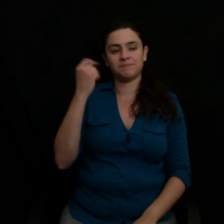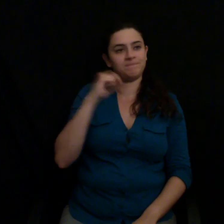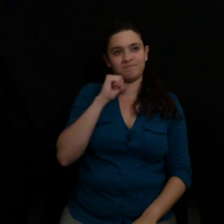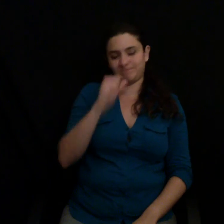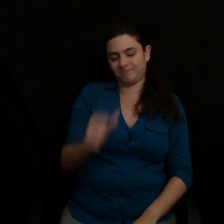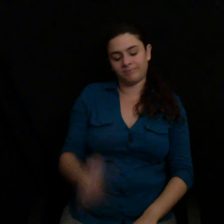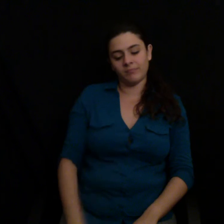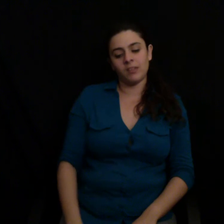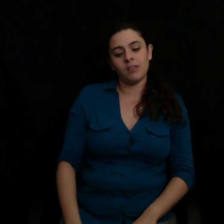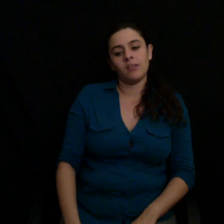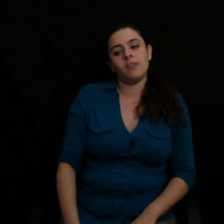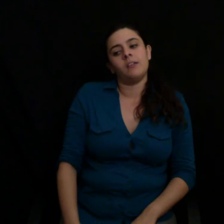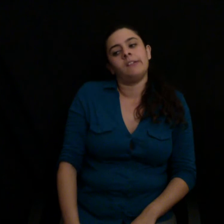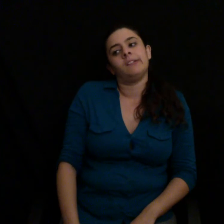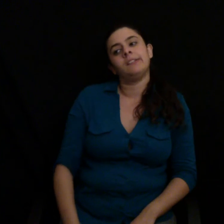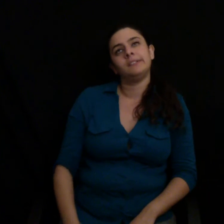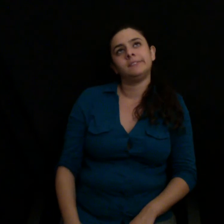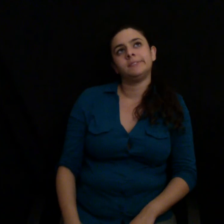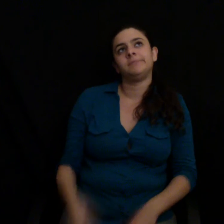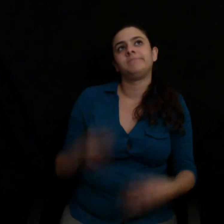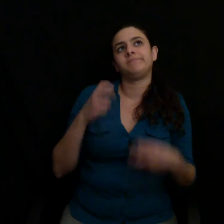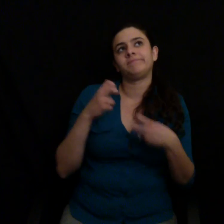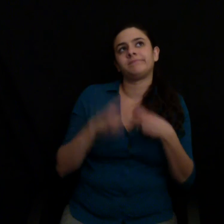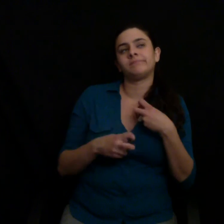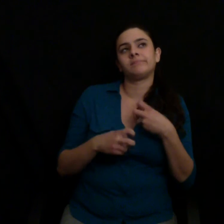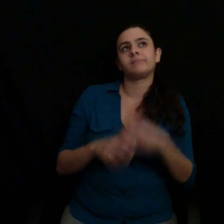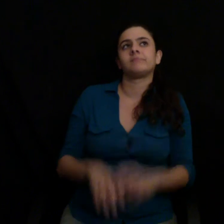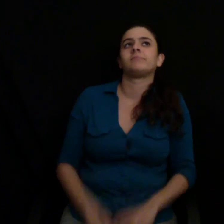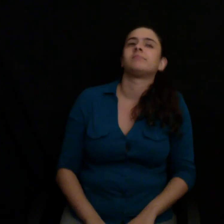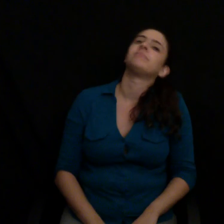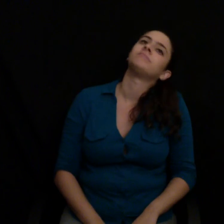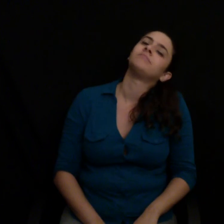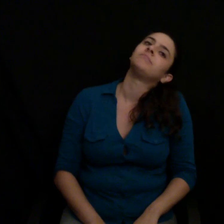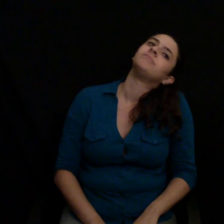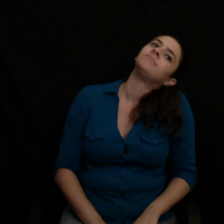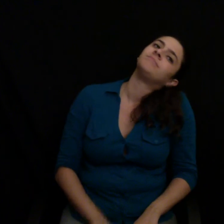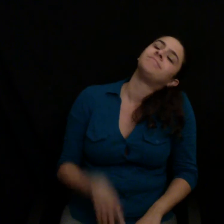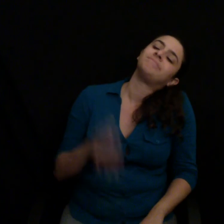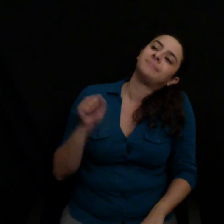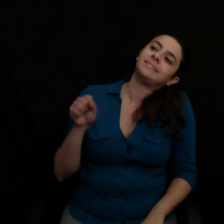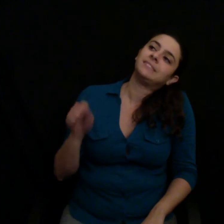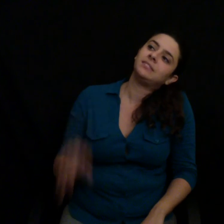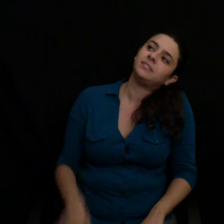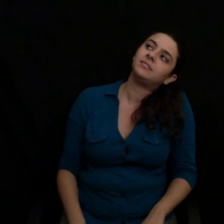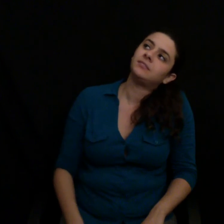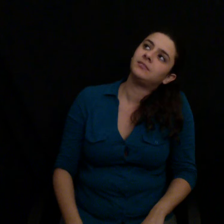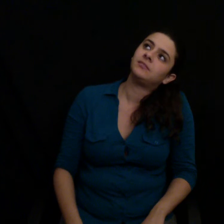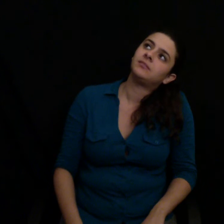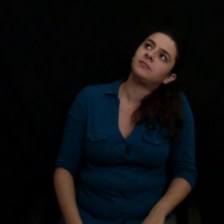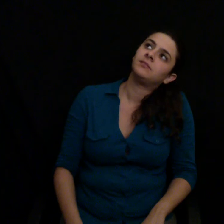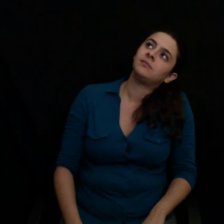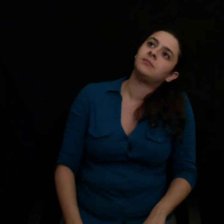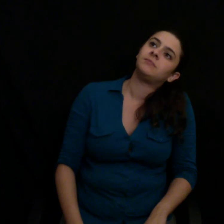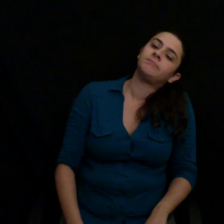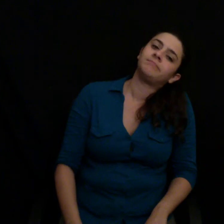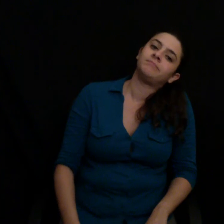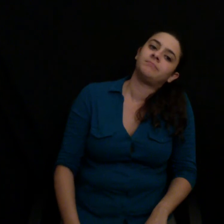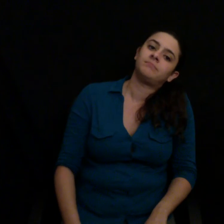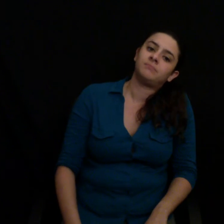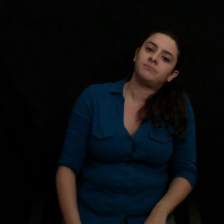So it makes it difficult. And then, yeah, I have been receiving cards from aunts